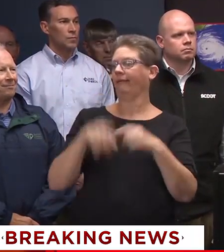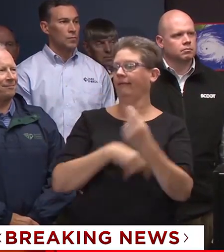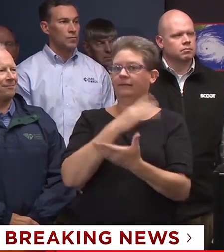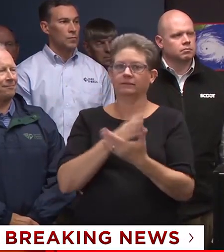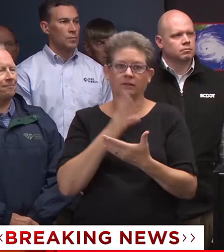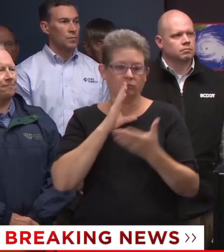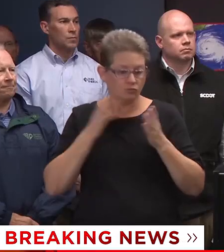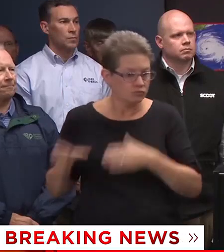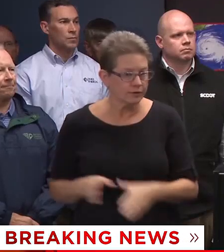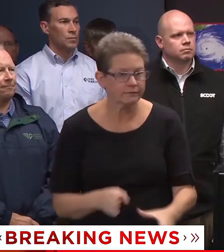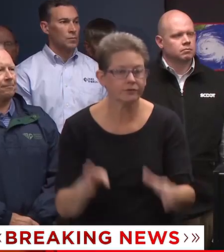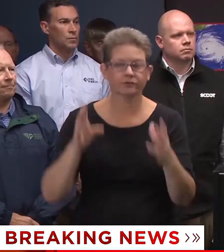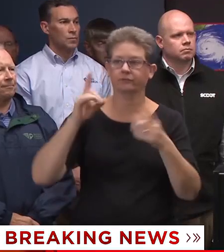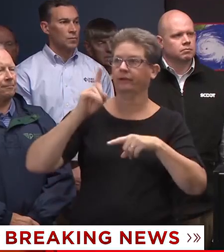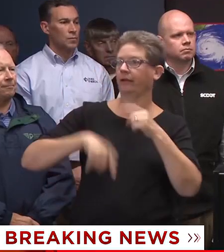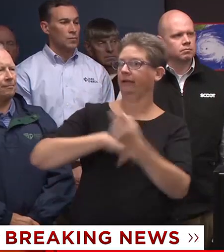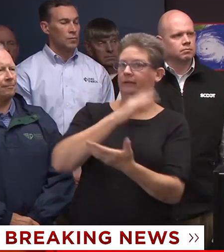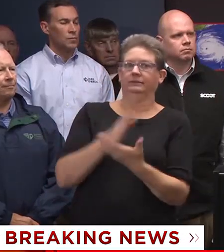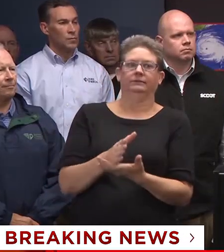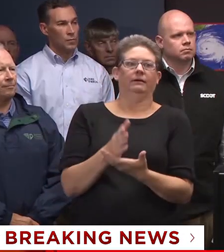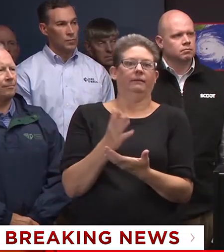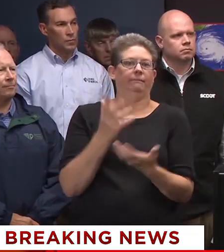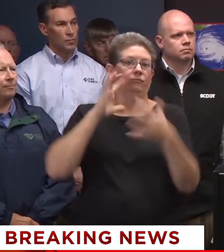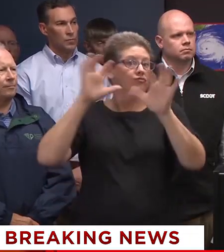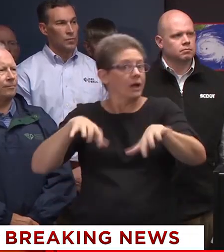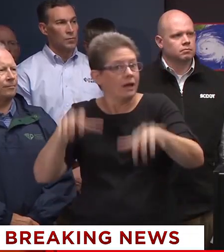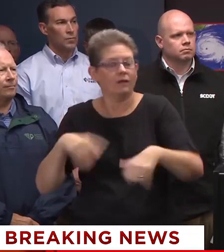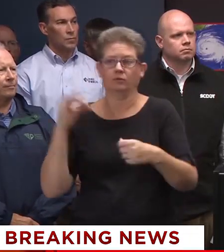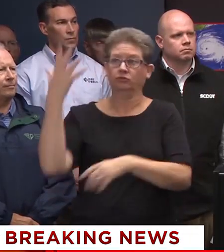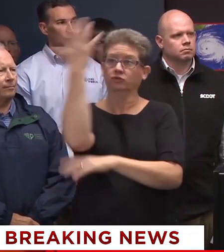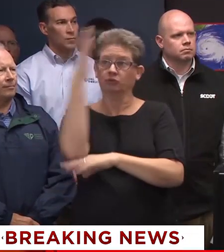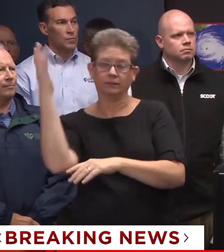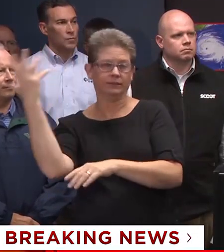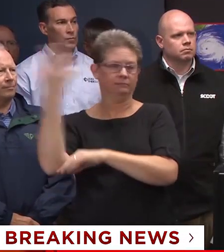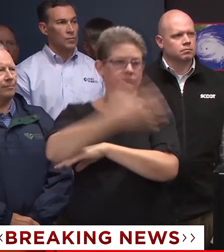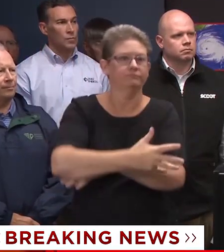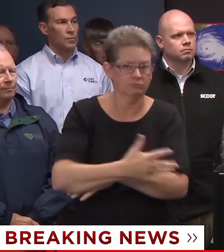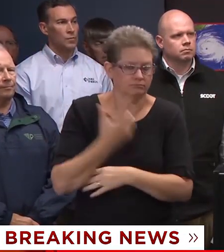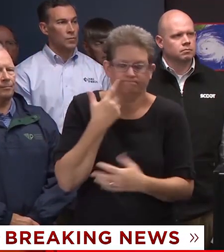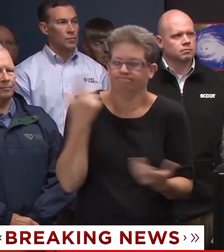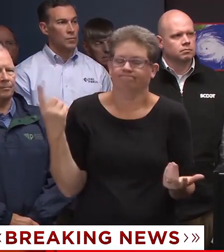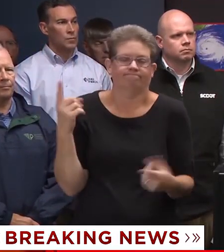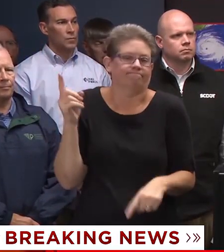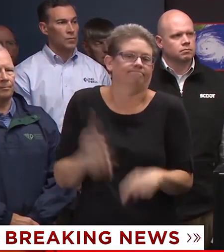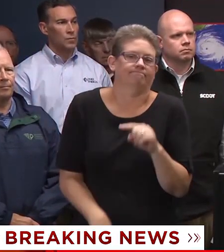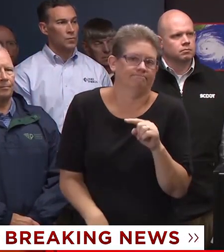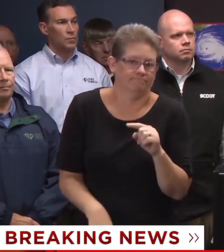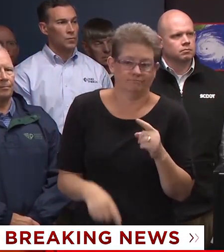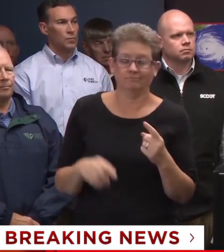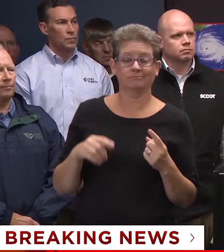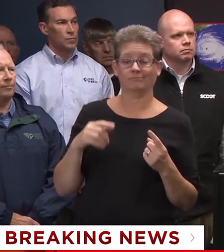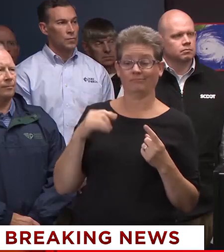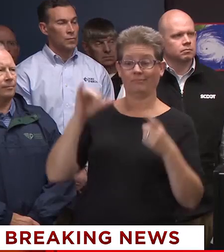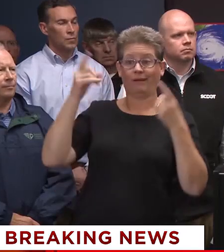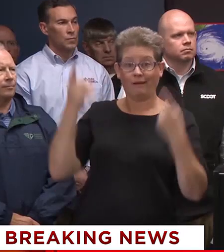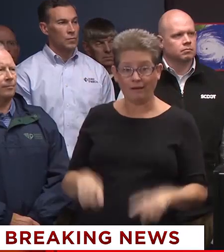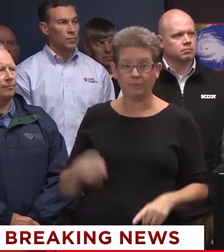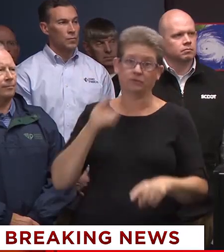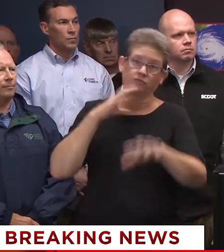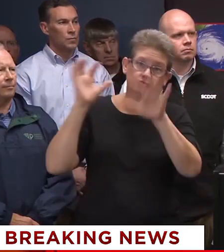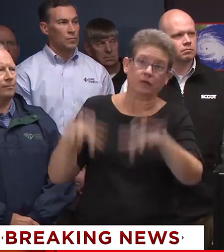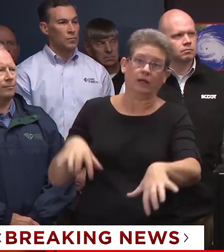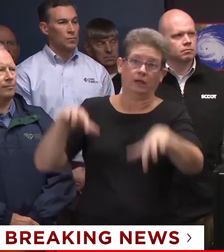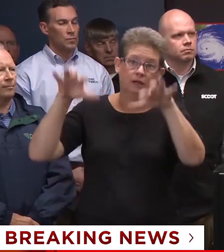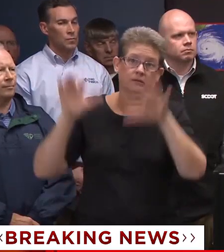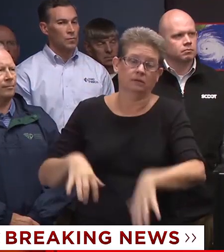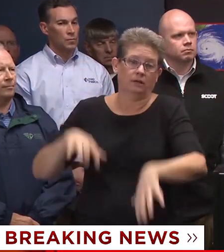stop the rivers, and certainly can't stop the trees from being uprooted when they've had days and days of